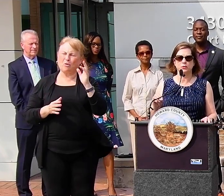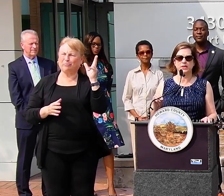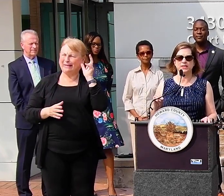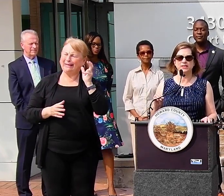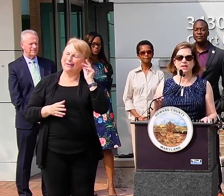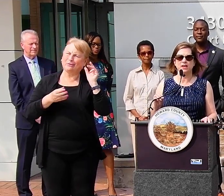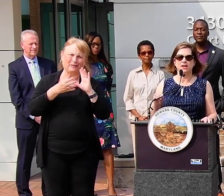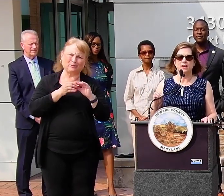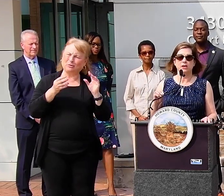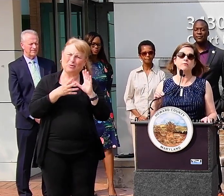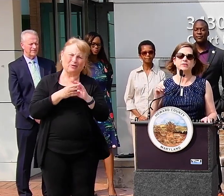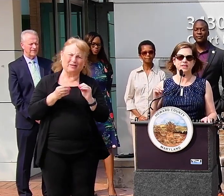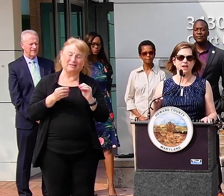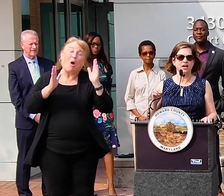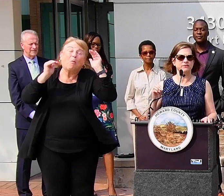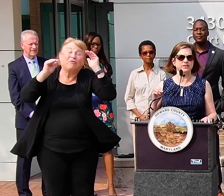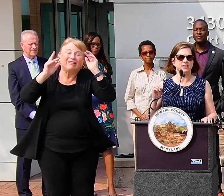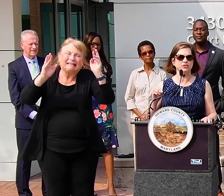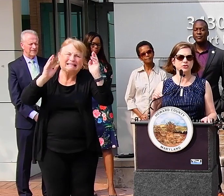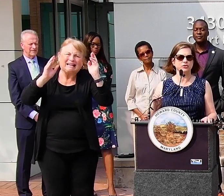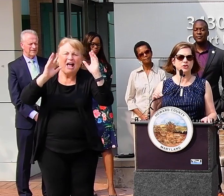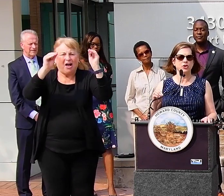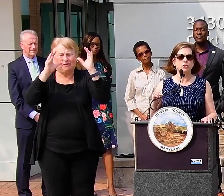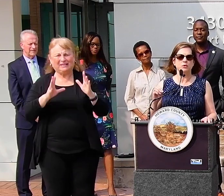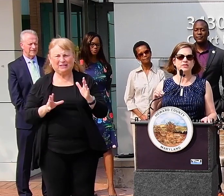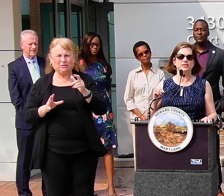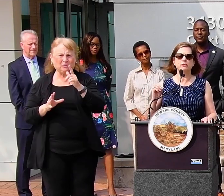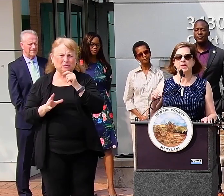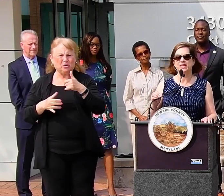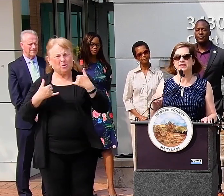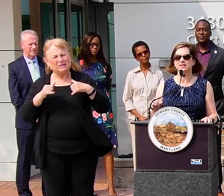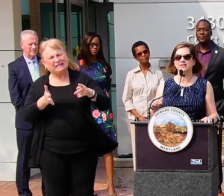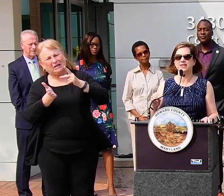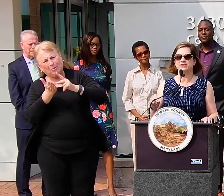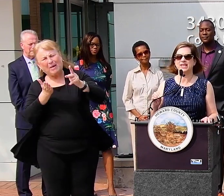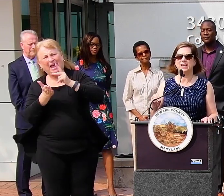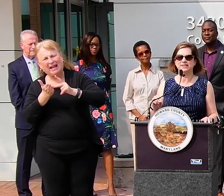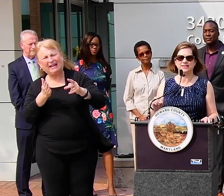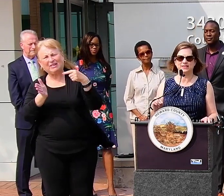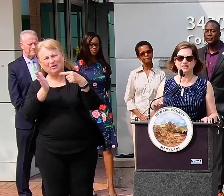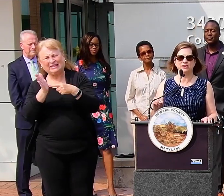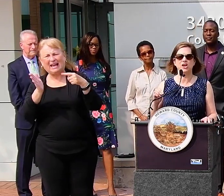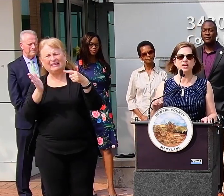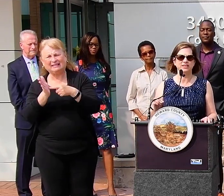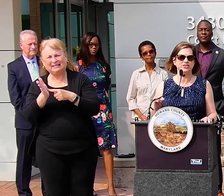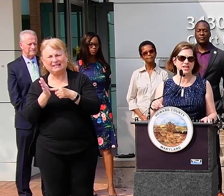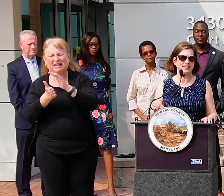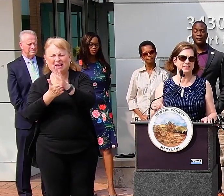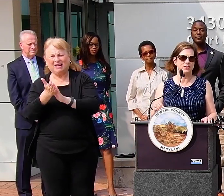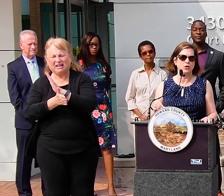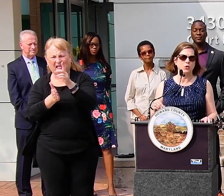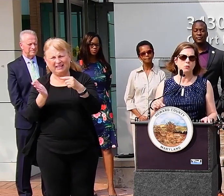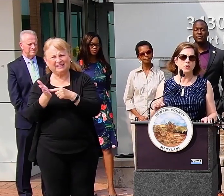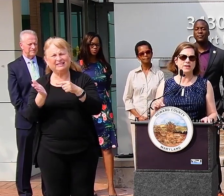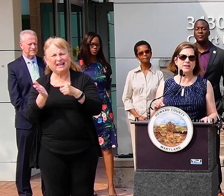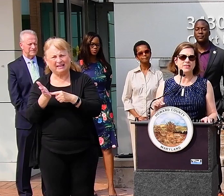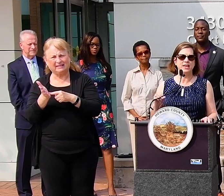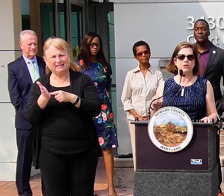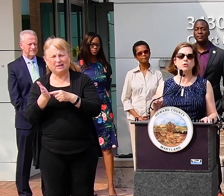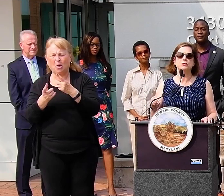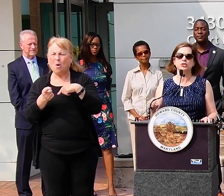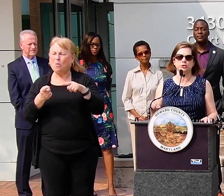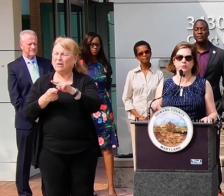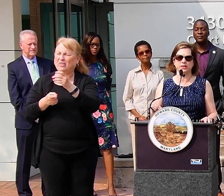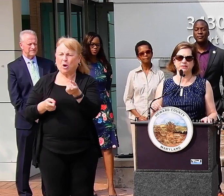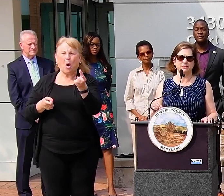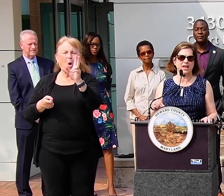hearing stories, hopefully, of teachers who are still paying their debts, their college debts, when